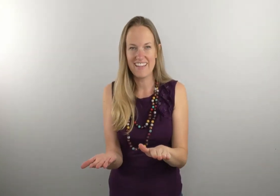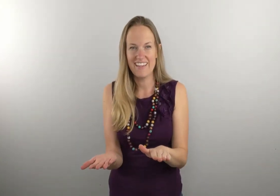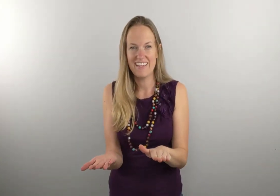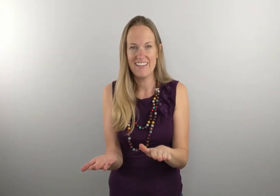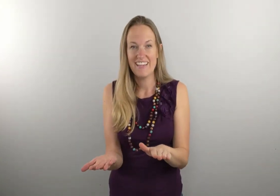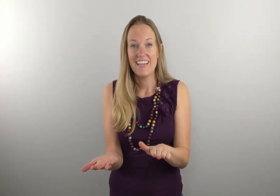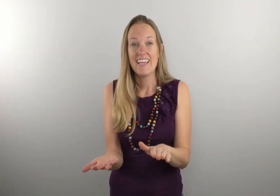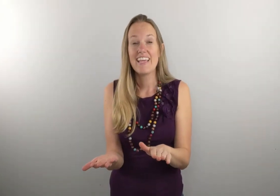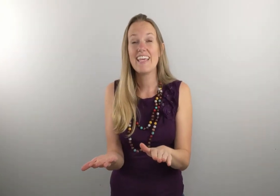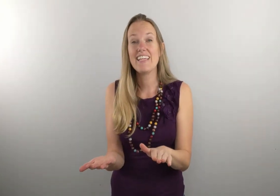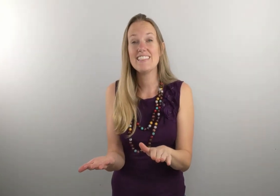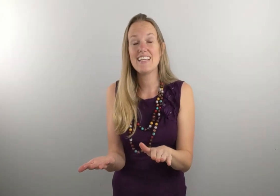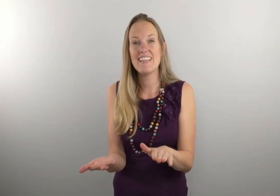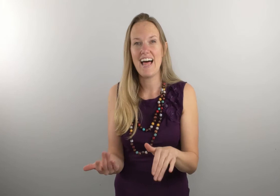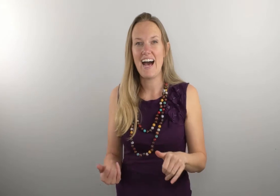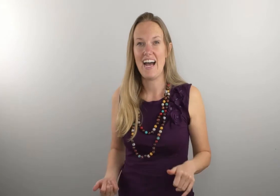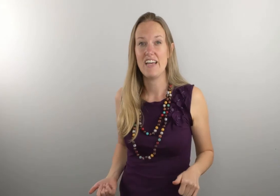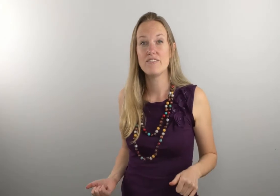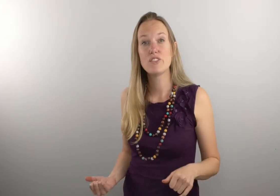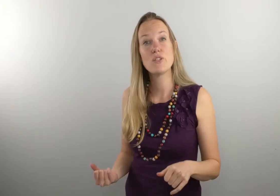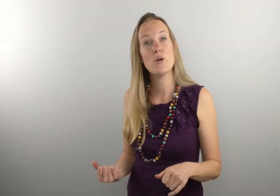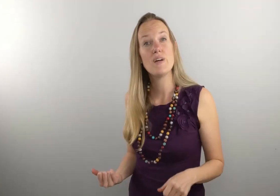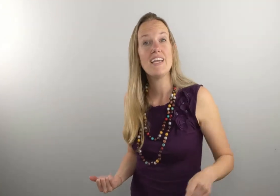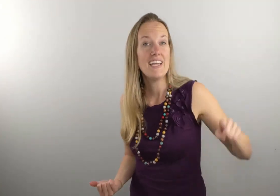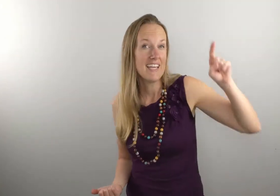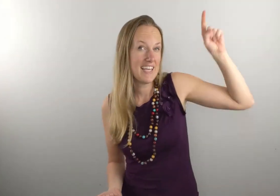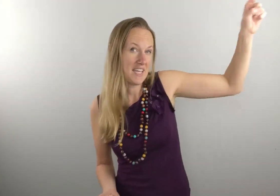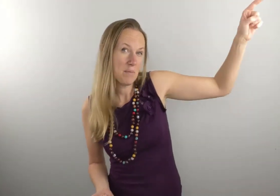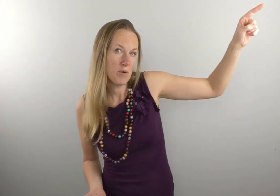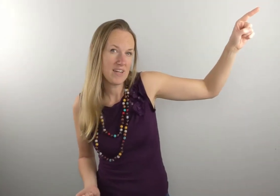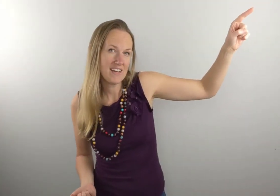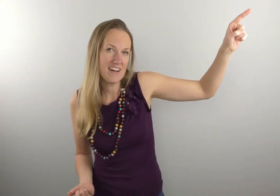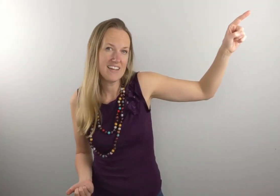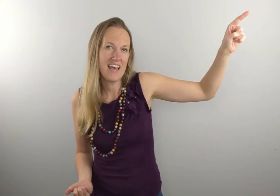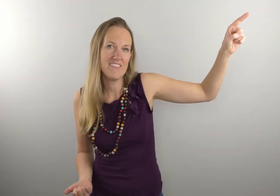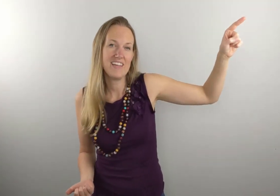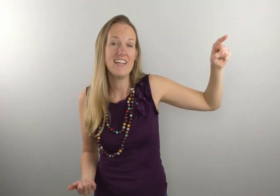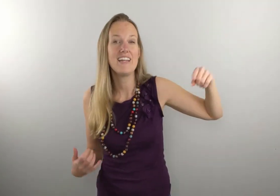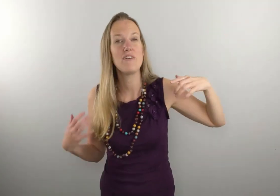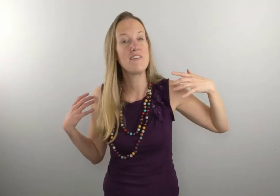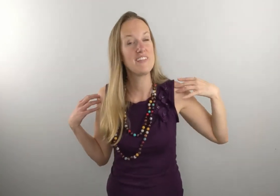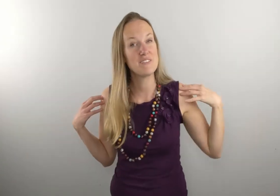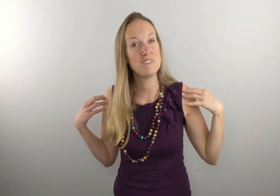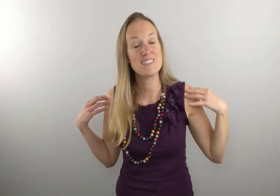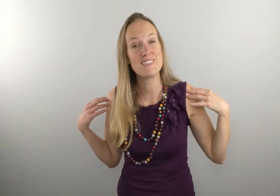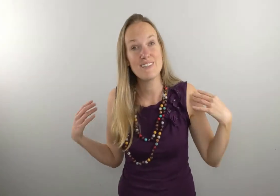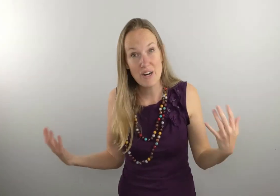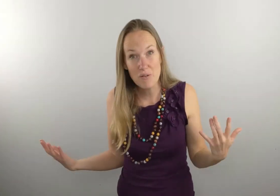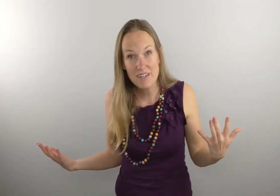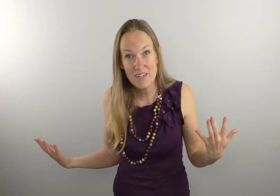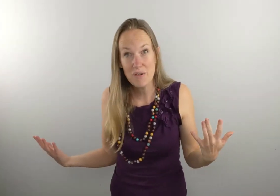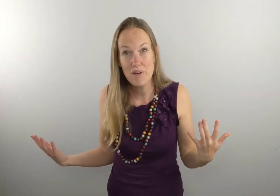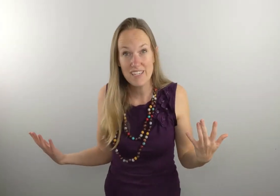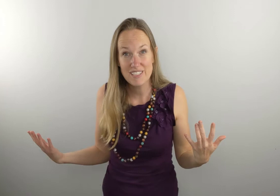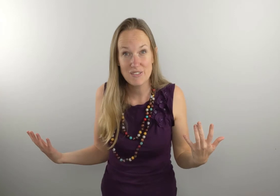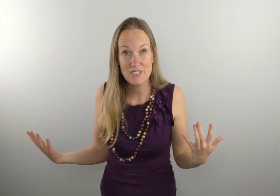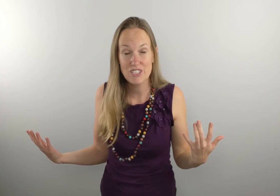already. He's alive. So he, pointing to God in heaven. Now, if this was slower, we could do